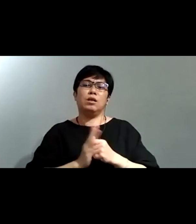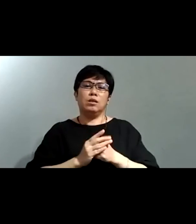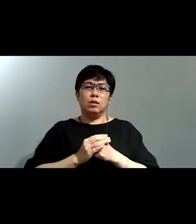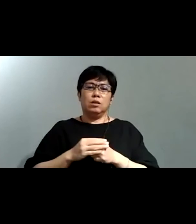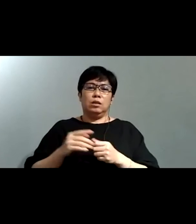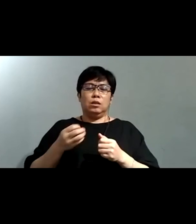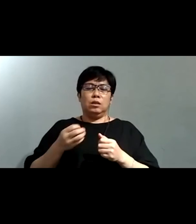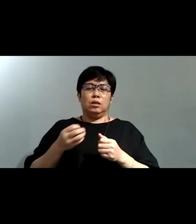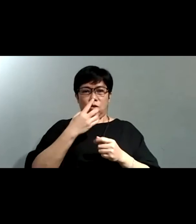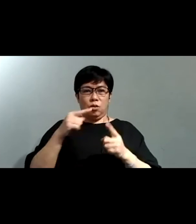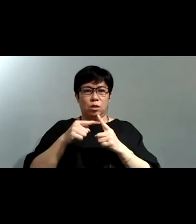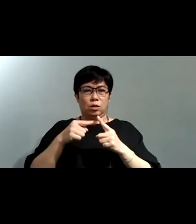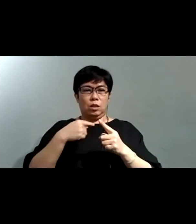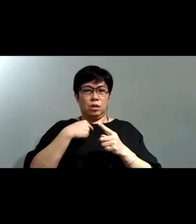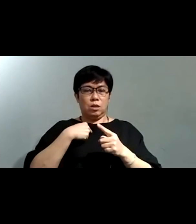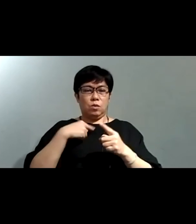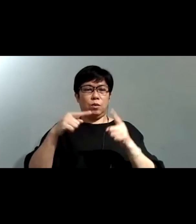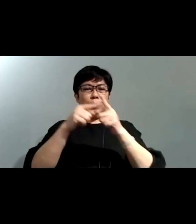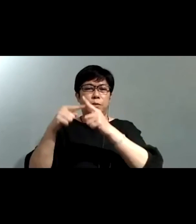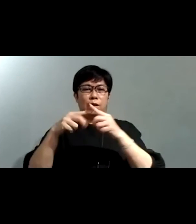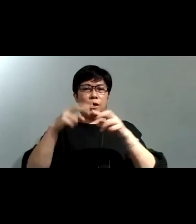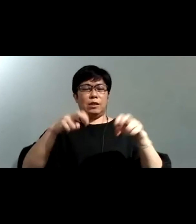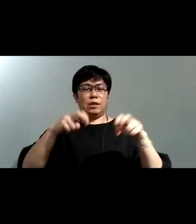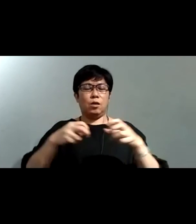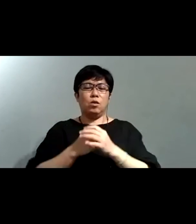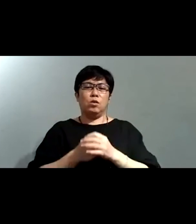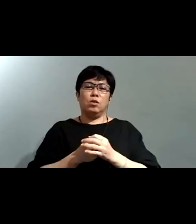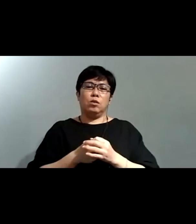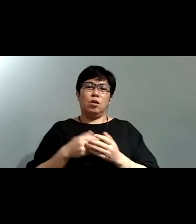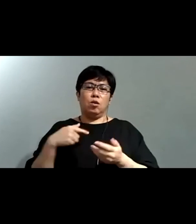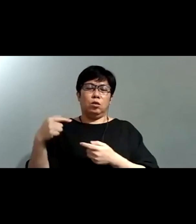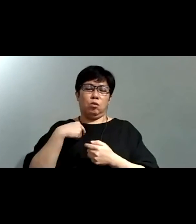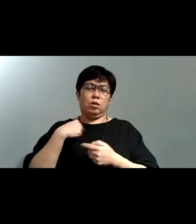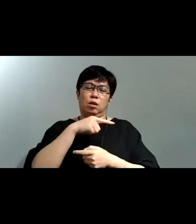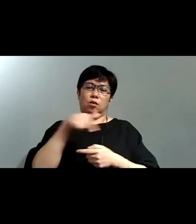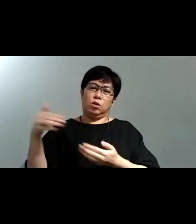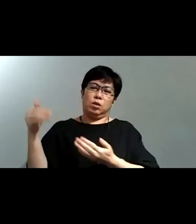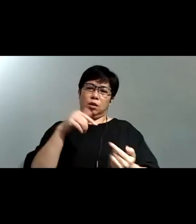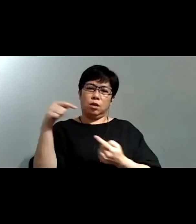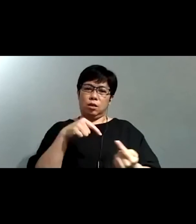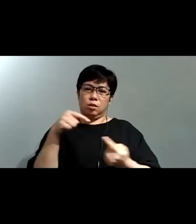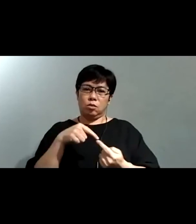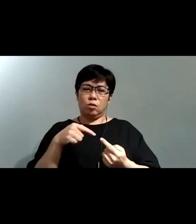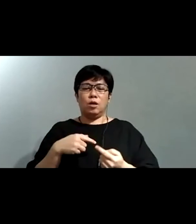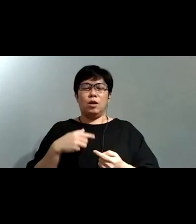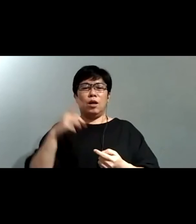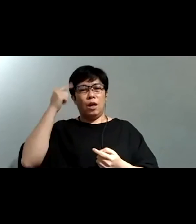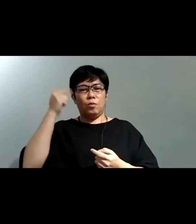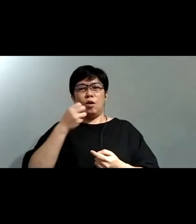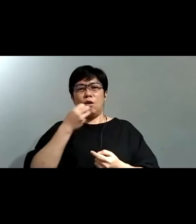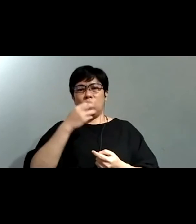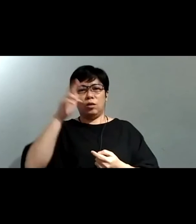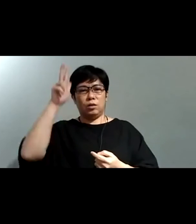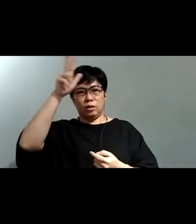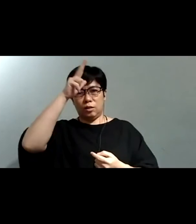to do that with support from the public. And we seriously hope that Hong Kong government and the central government in